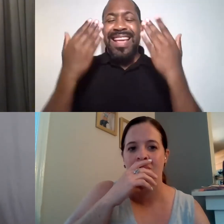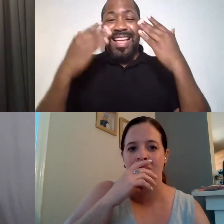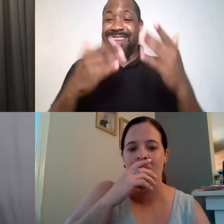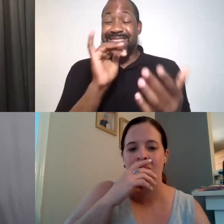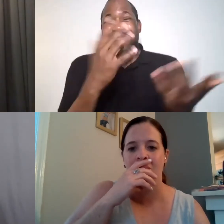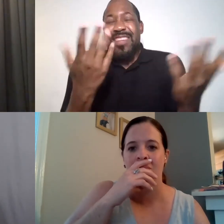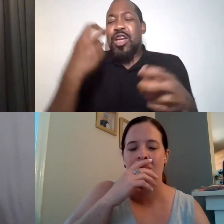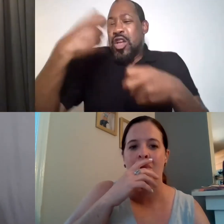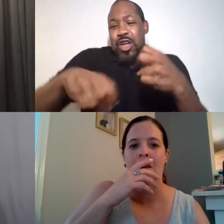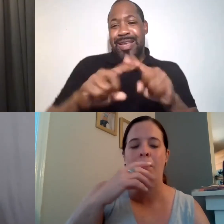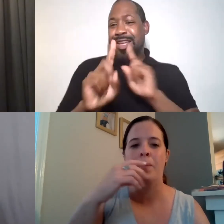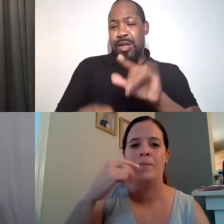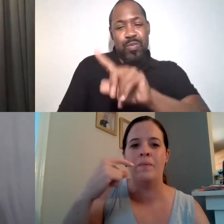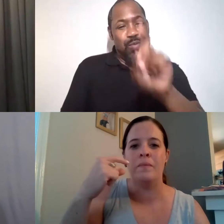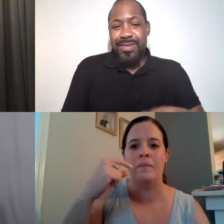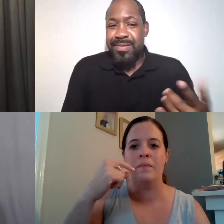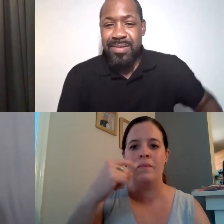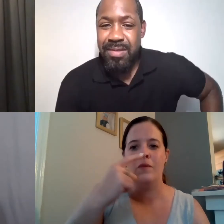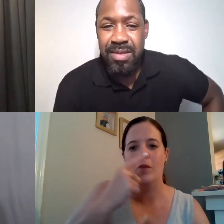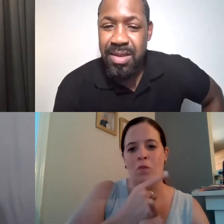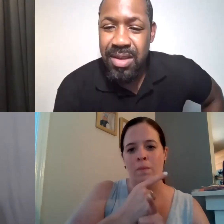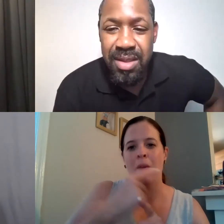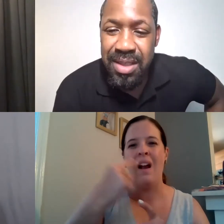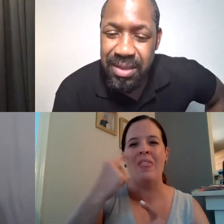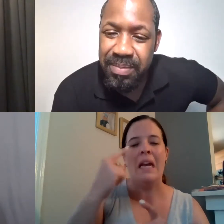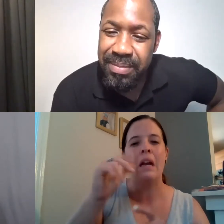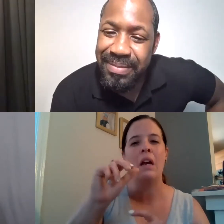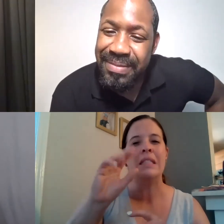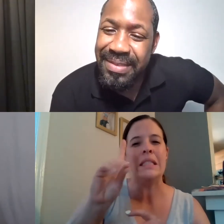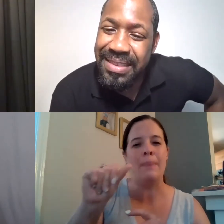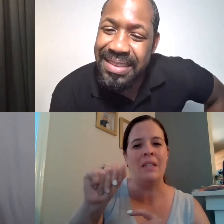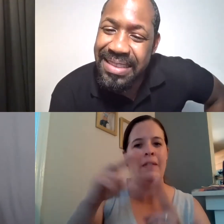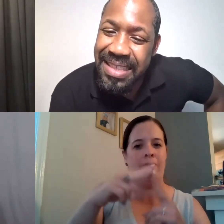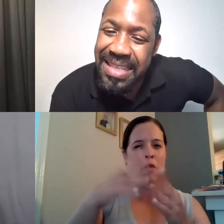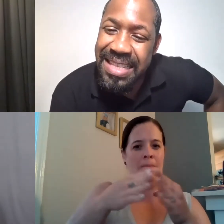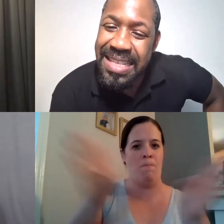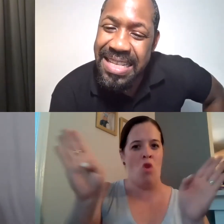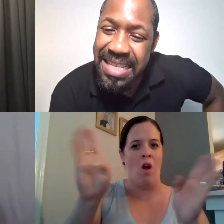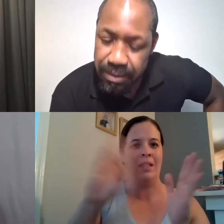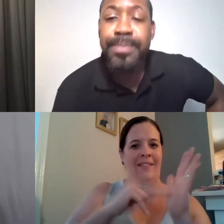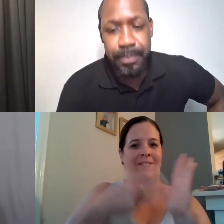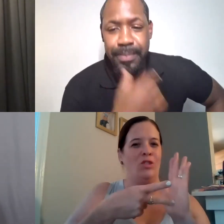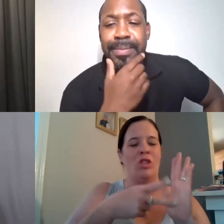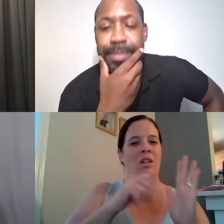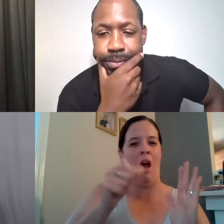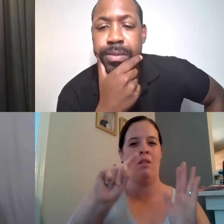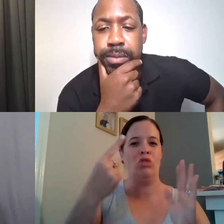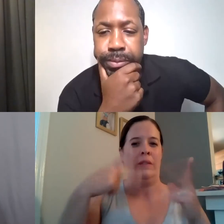to see if there's any waivers or exemptions, but otherwise it's hard to answer that question. Well, disability is a very,